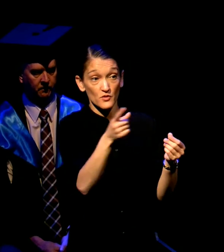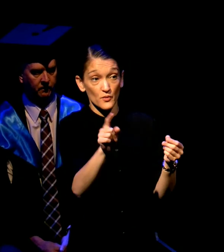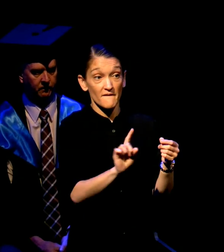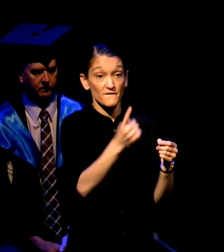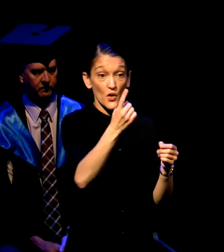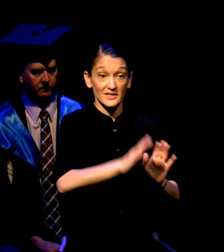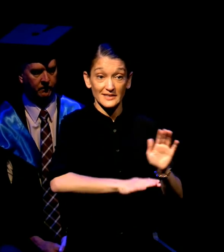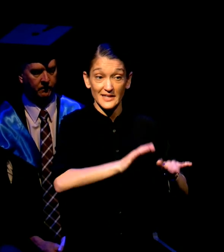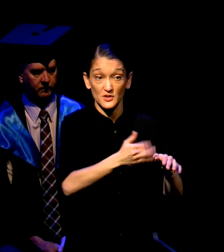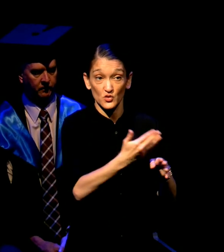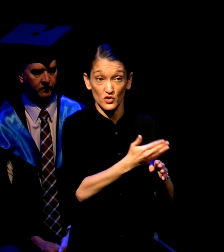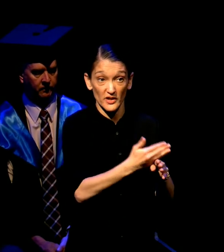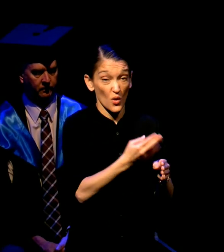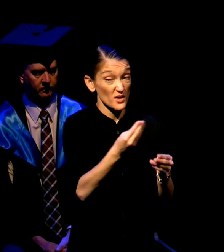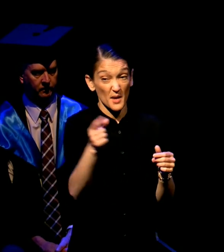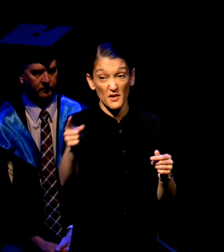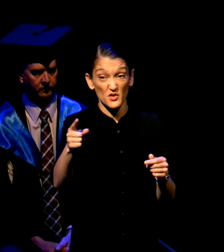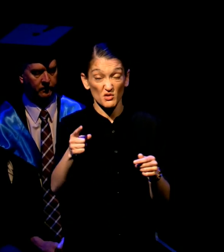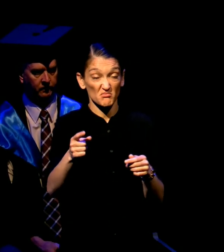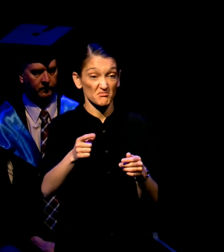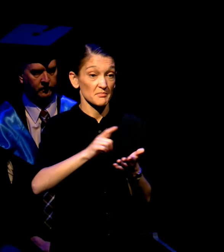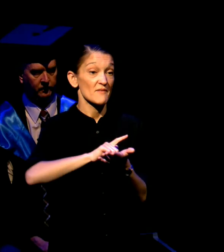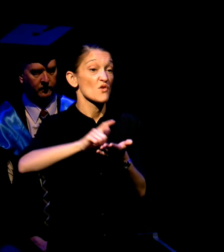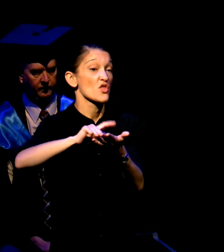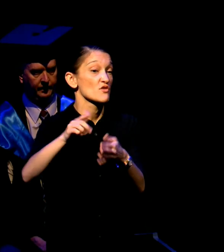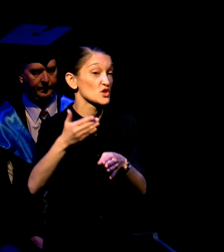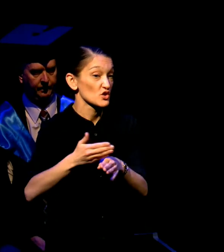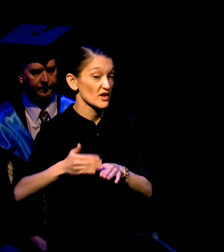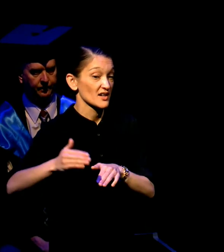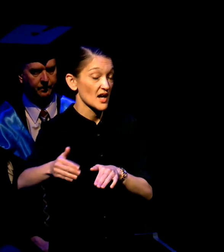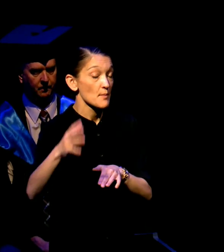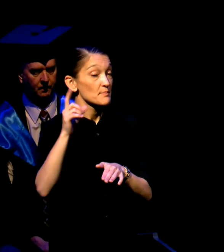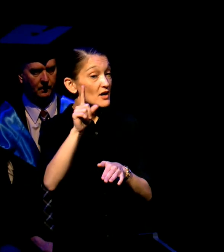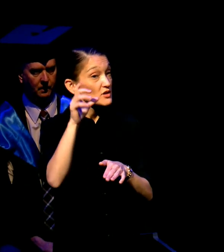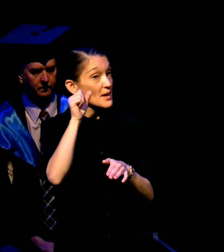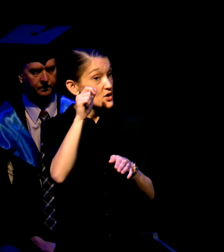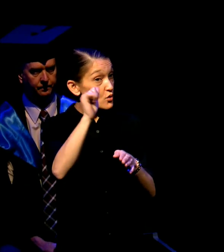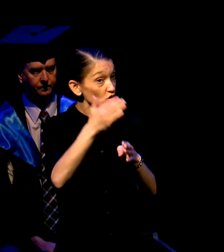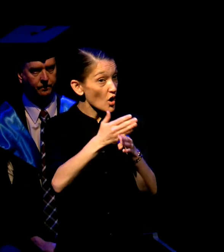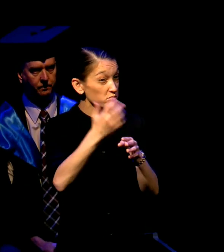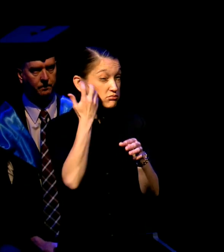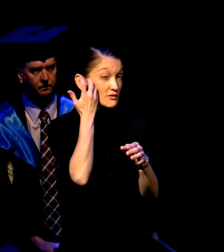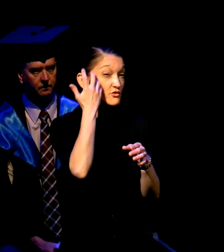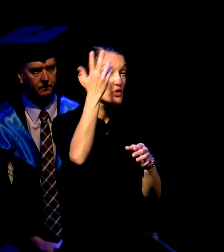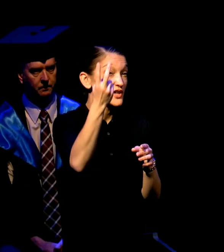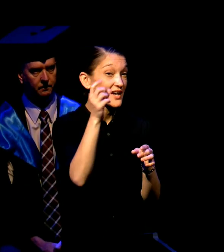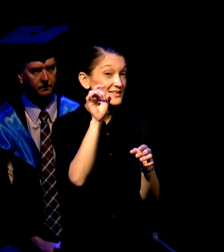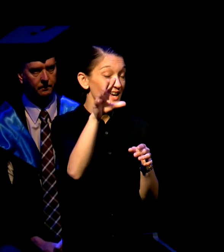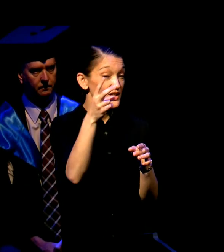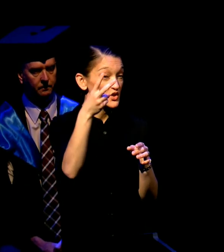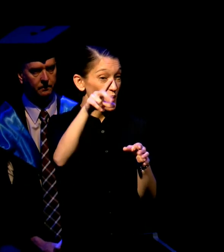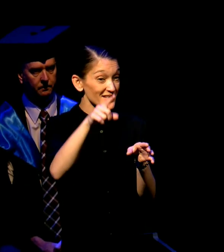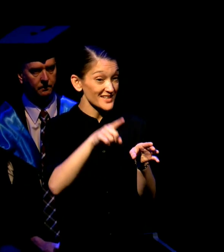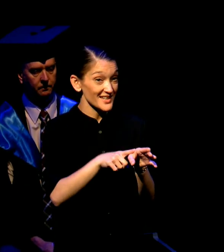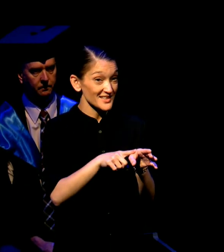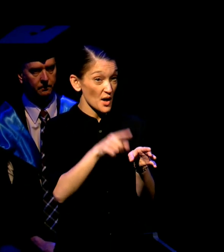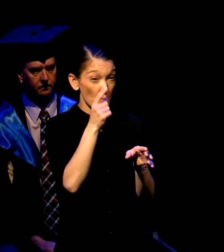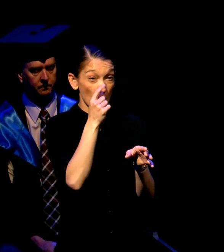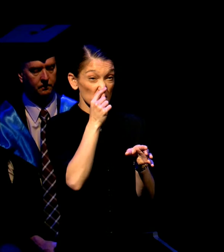career, remember that the job that you have 10 or 20 years from now most likely doesn't exist